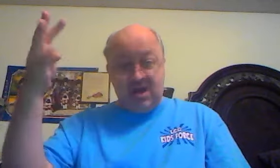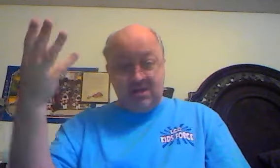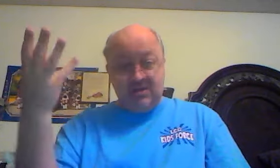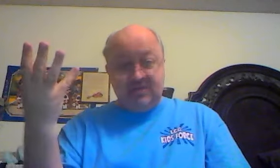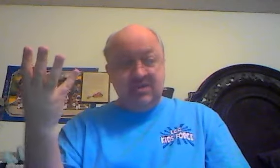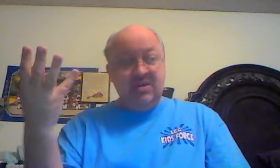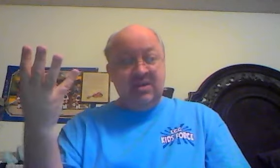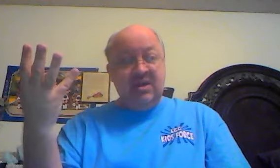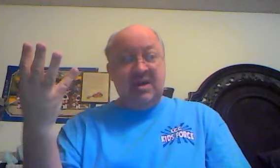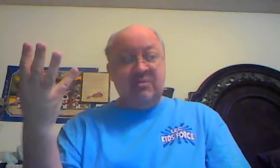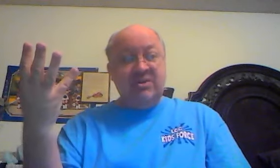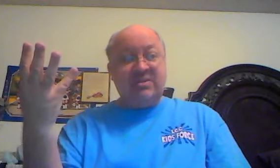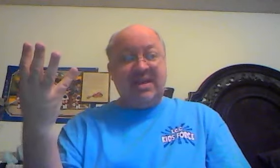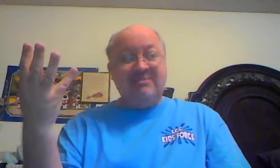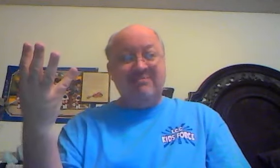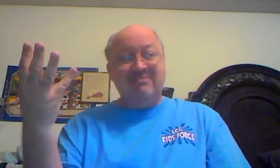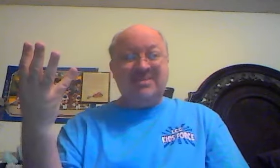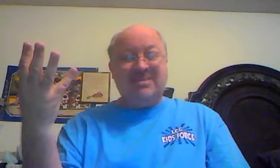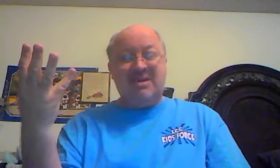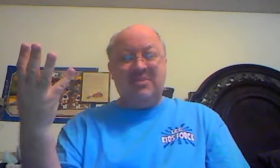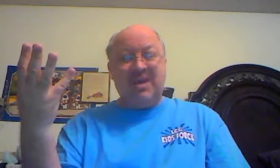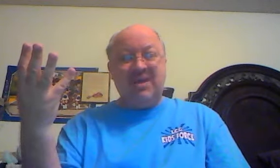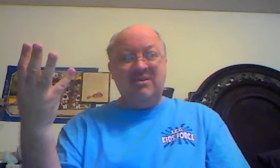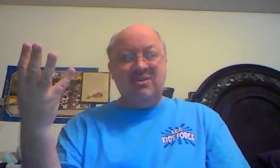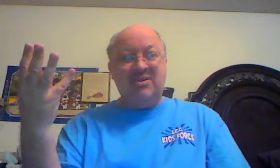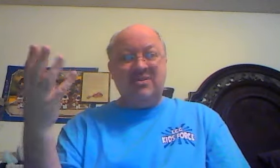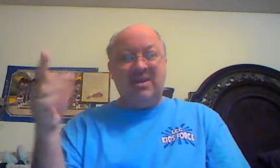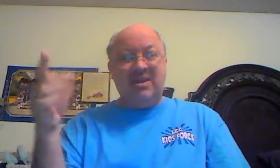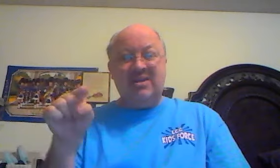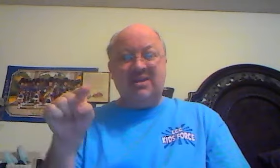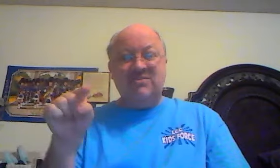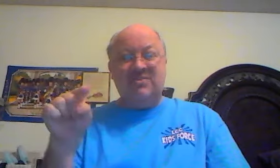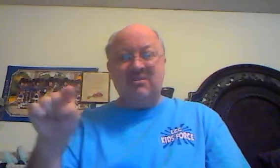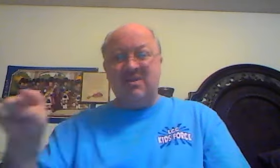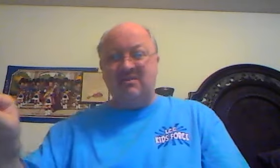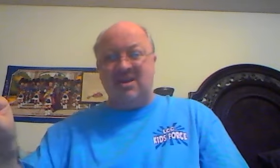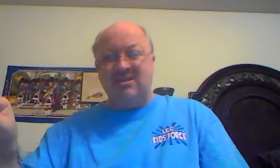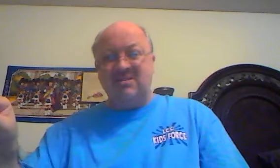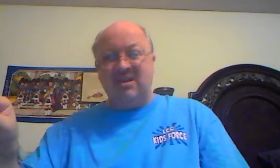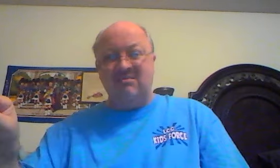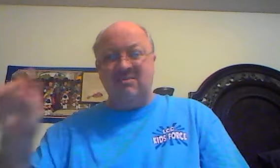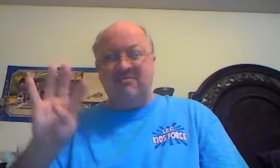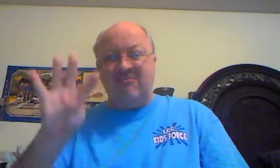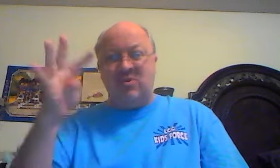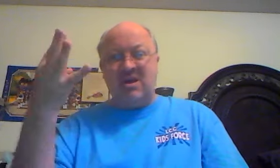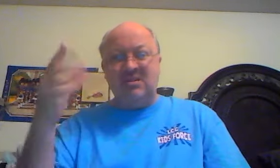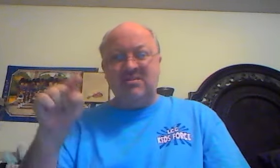$4. And when you say something, you just take your index finger and run across, like $4 and